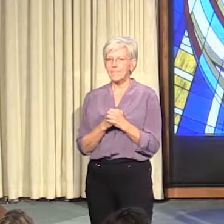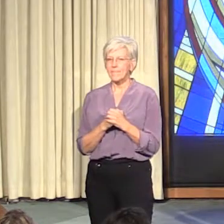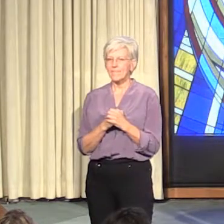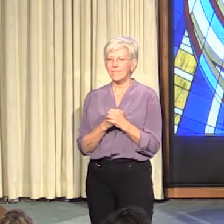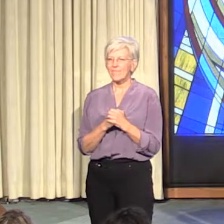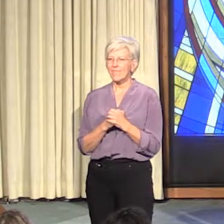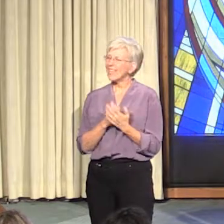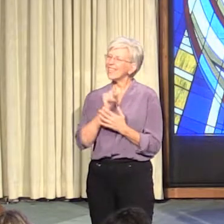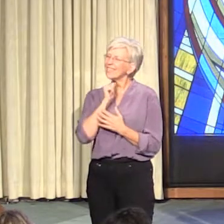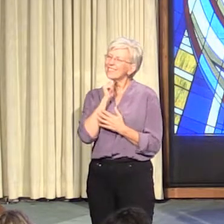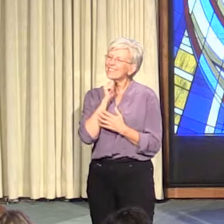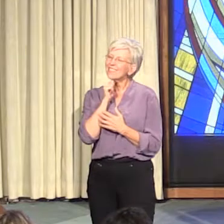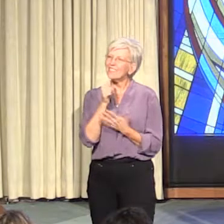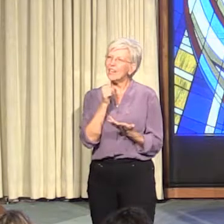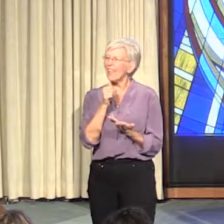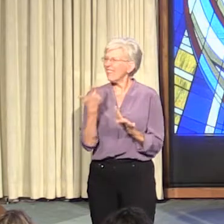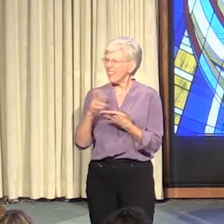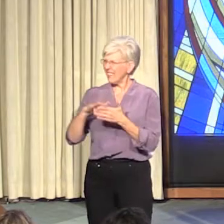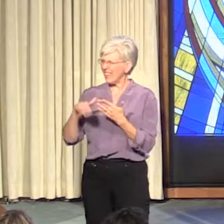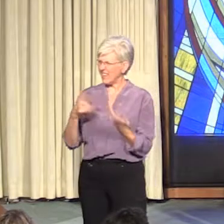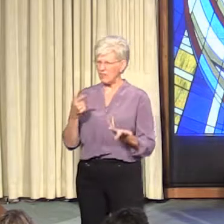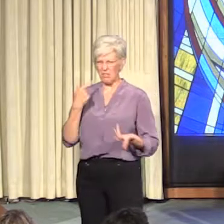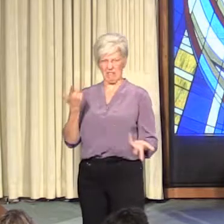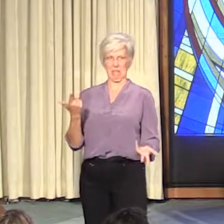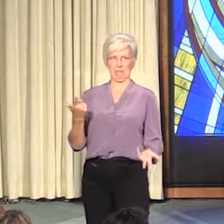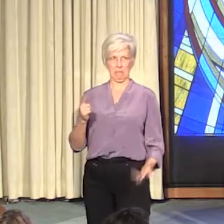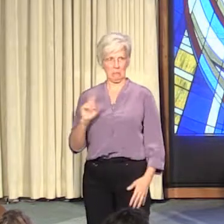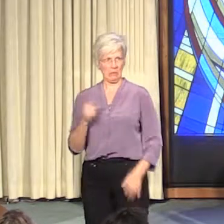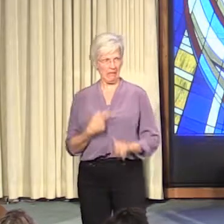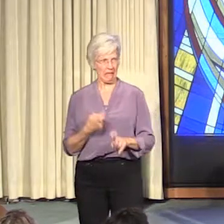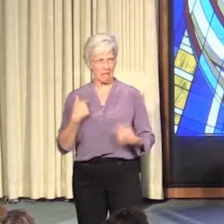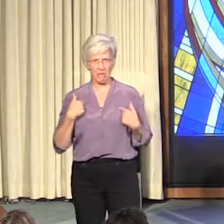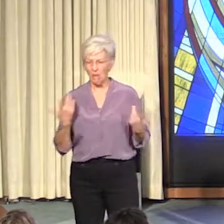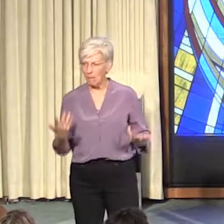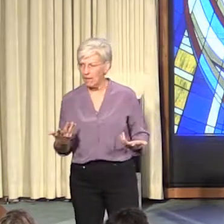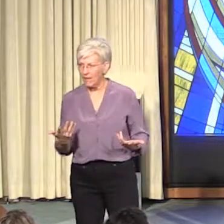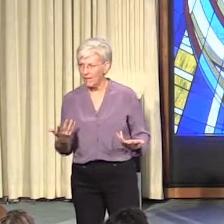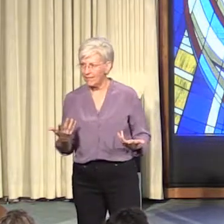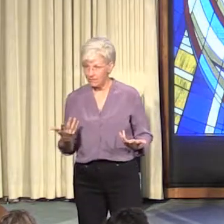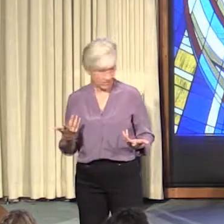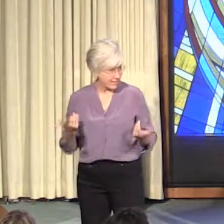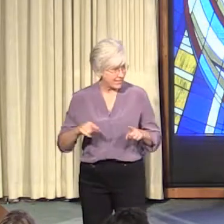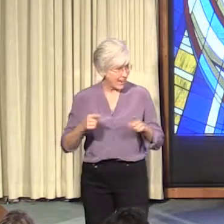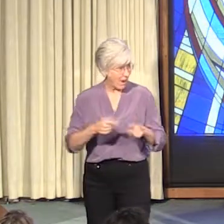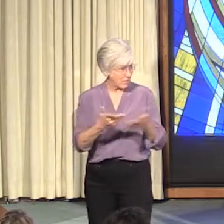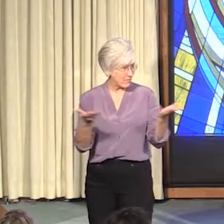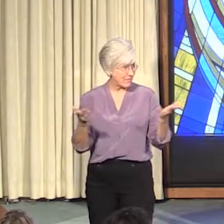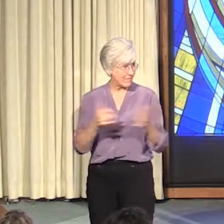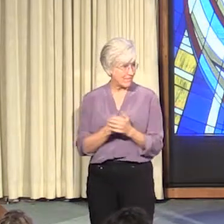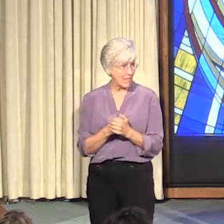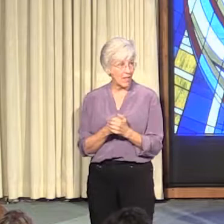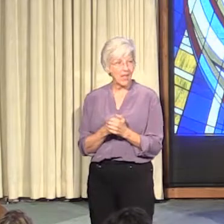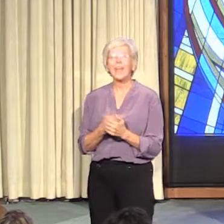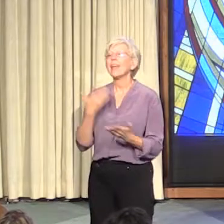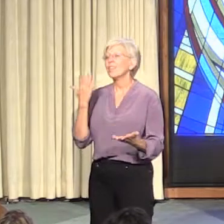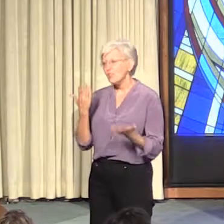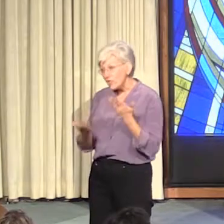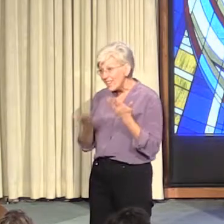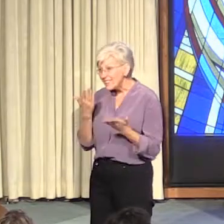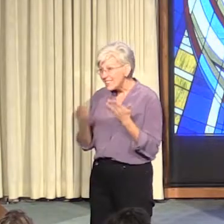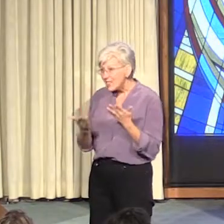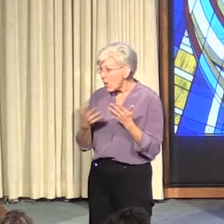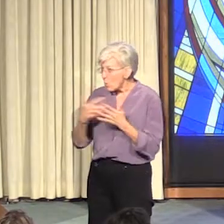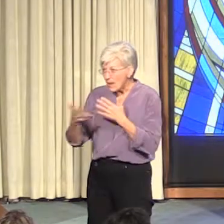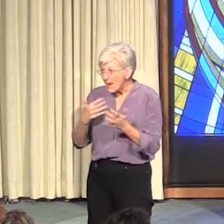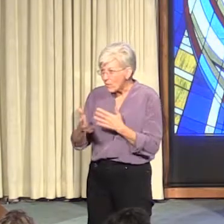It just doesn't seem, and at the end of it, it's like, wow, where did that come from? Right? Ever happen? Chances are, whatever